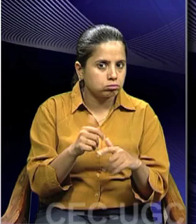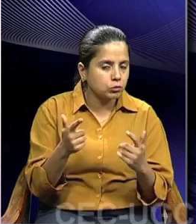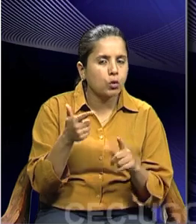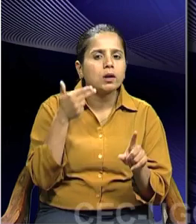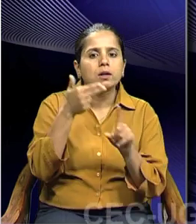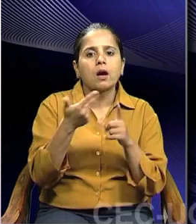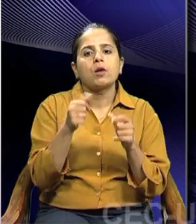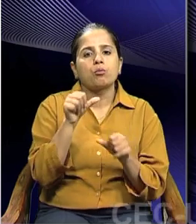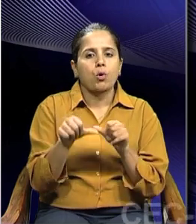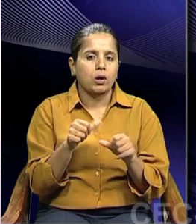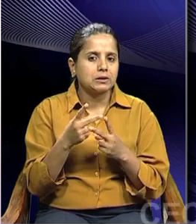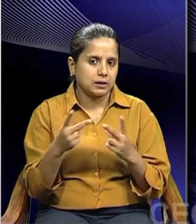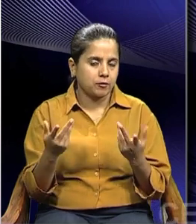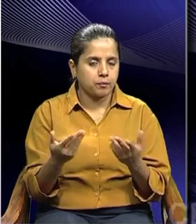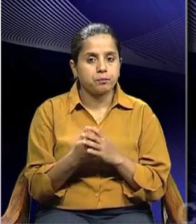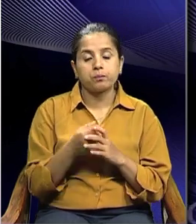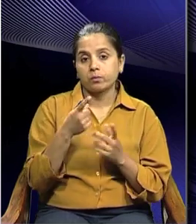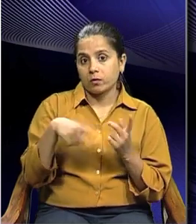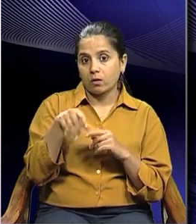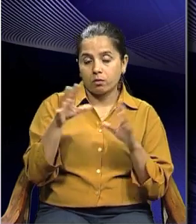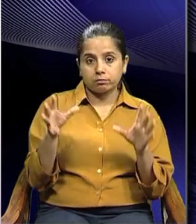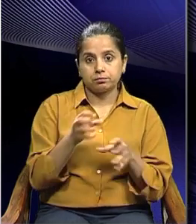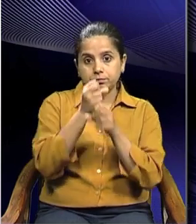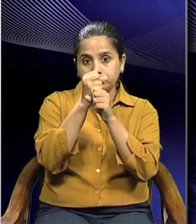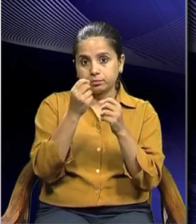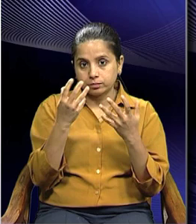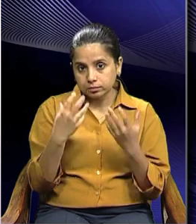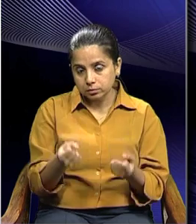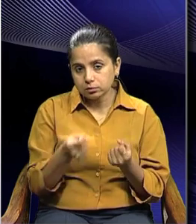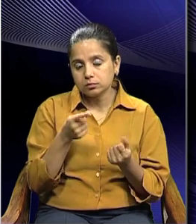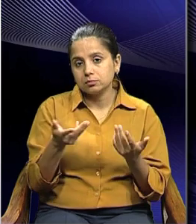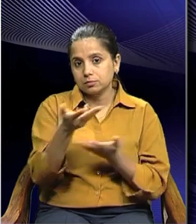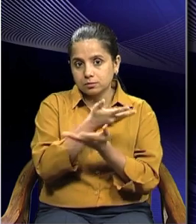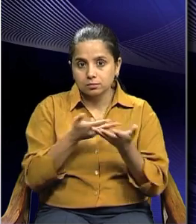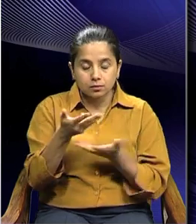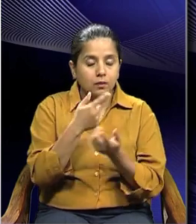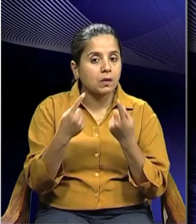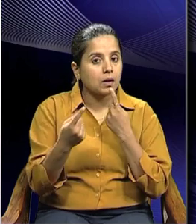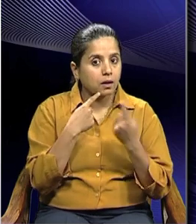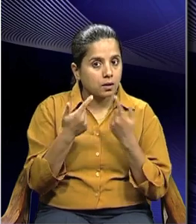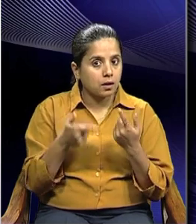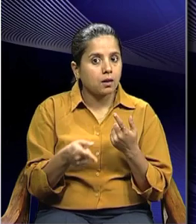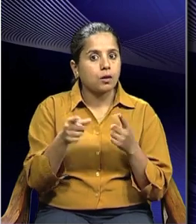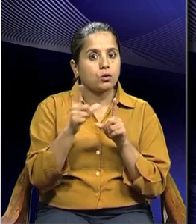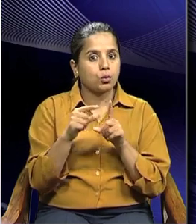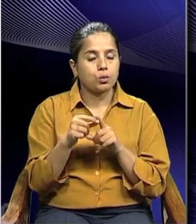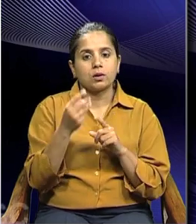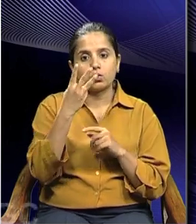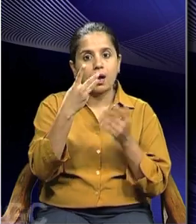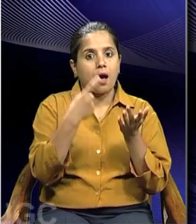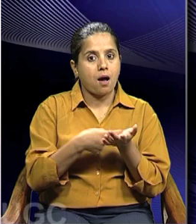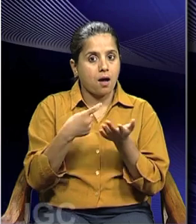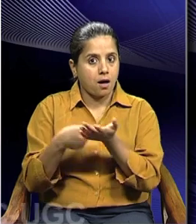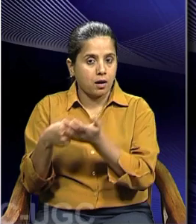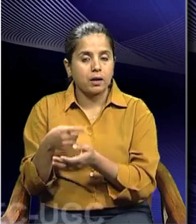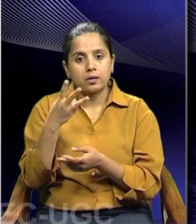as process as well. So, in order to summarize this entire discussion of conducting 3 R's at 3